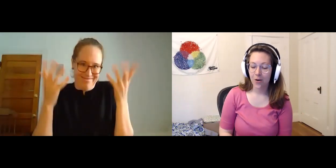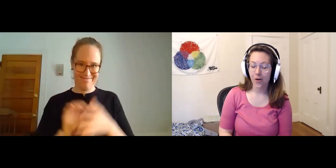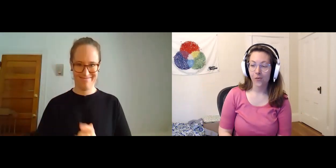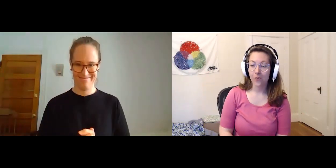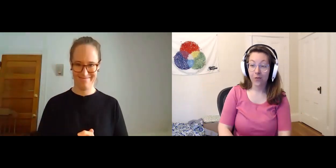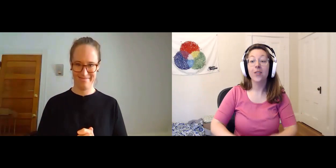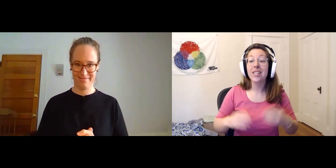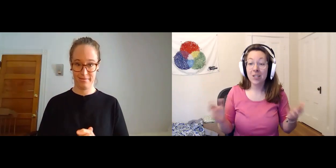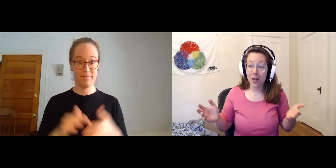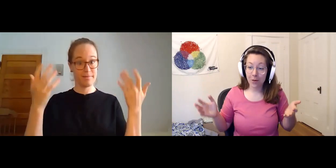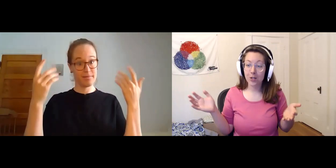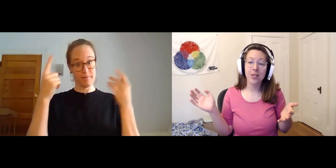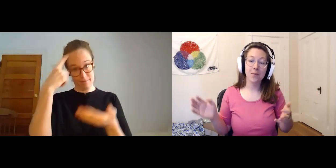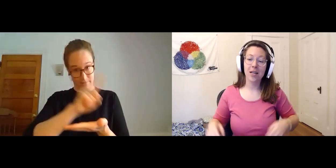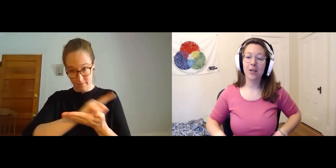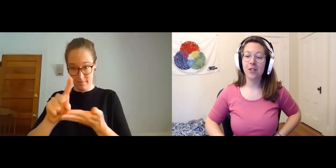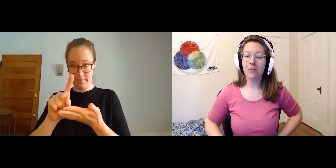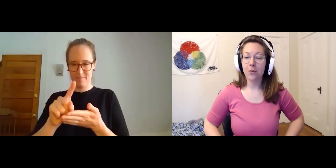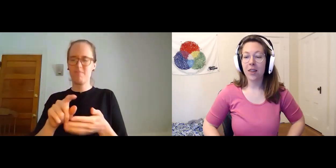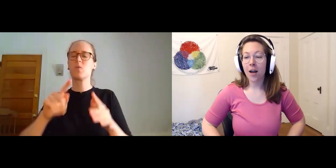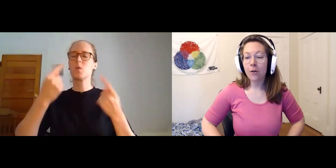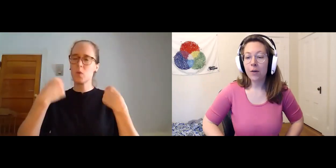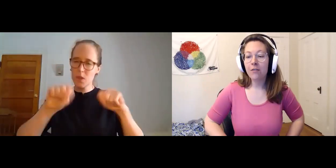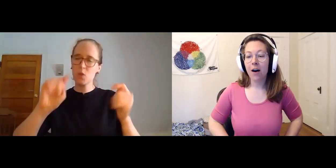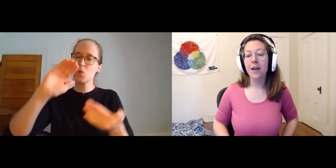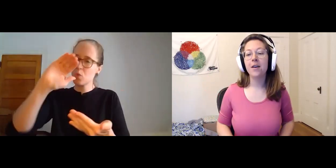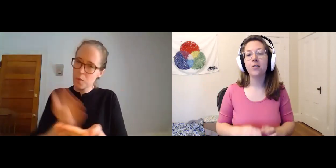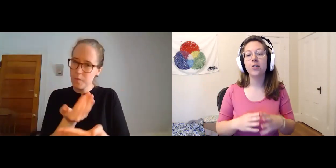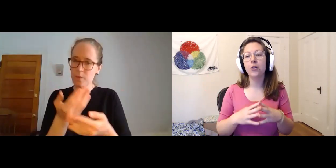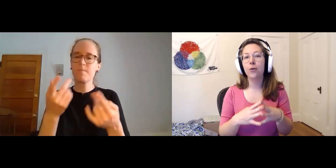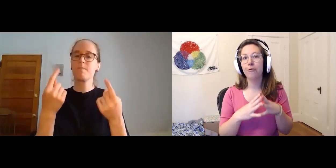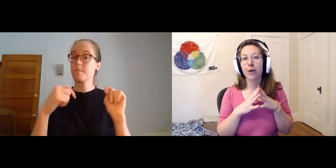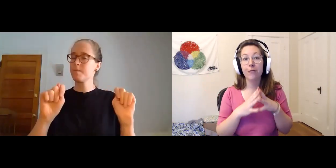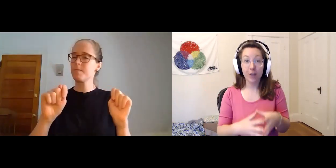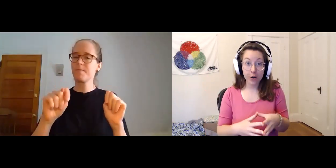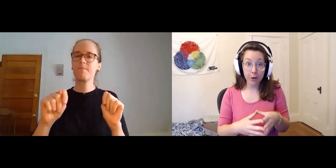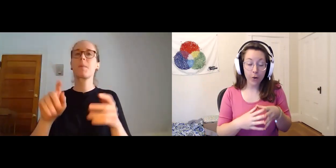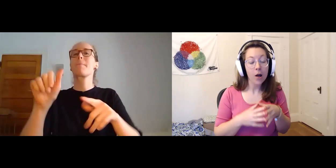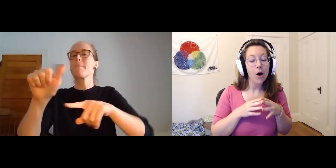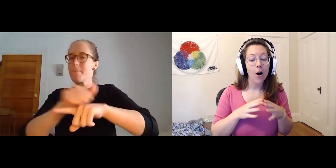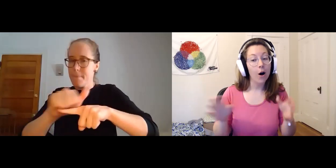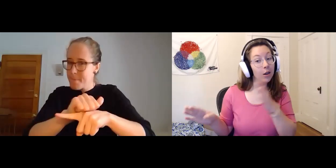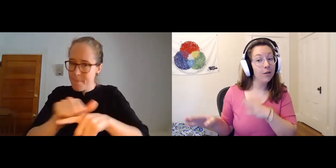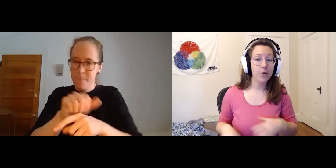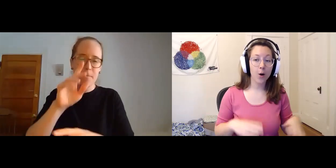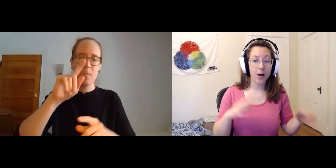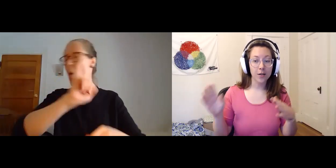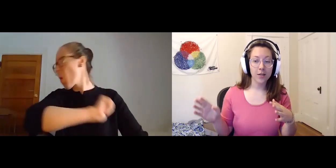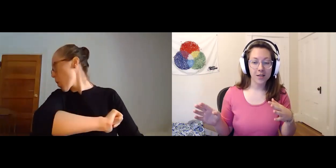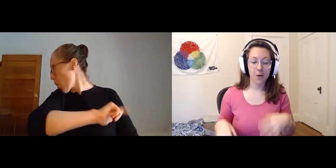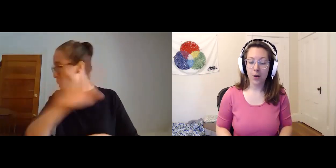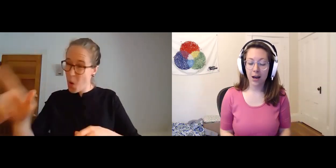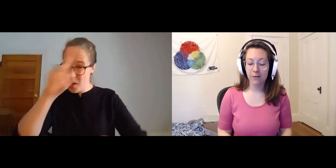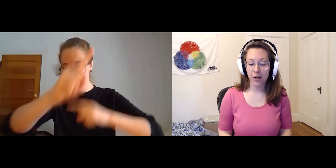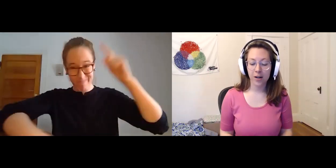And for this week, we're doing something a little different. We thought it would be fun to review all of the